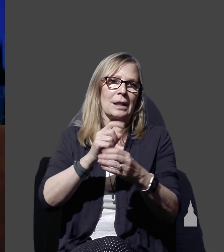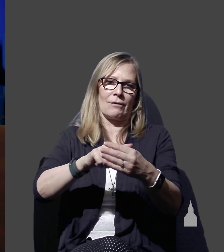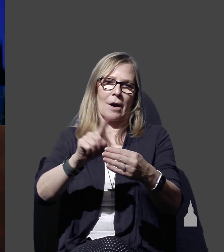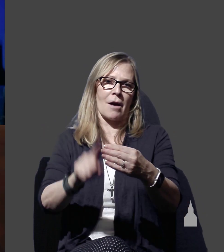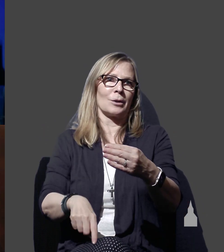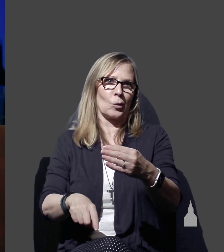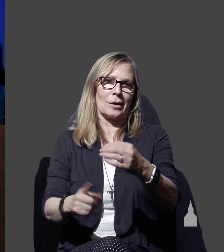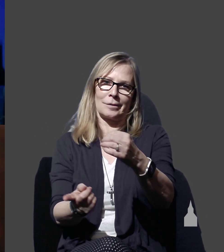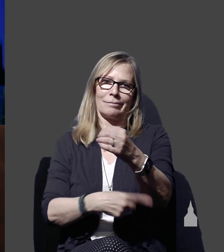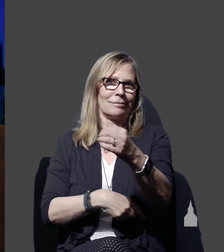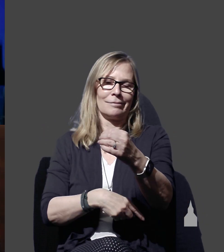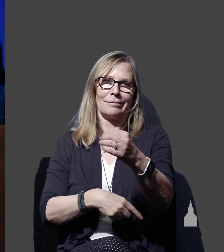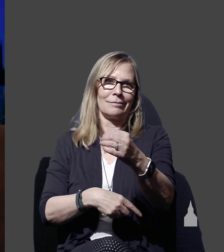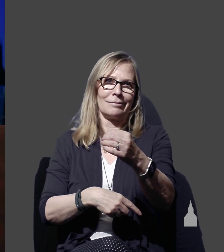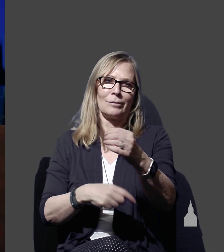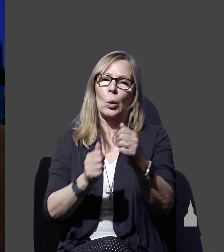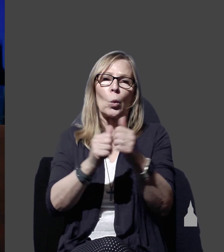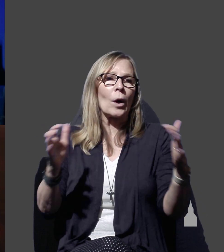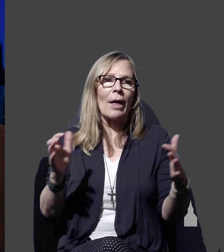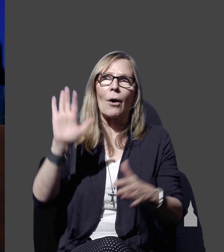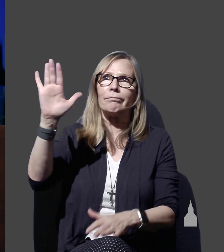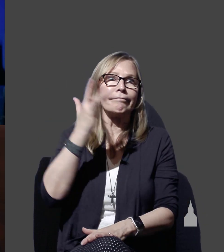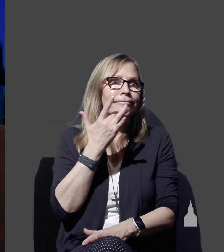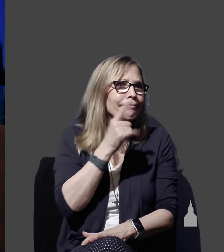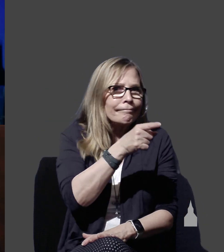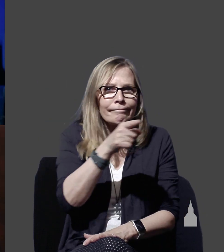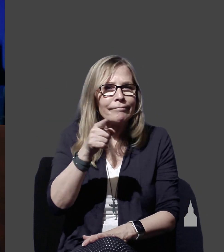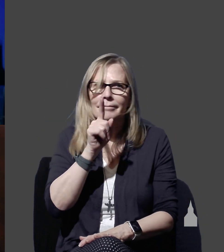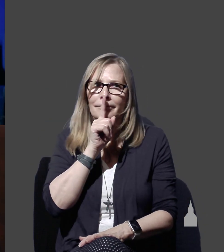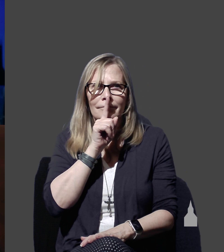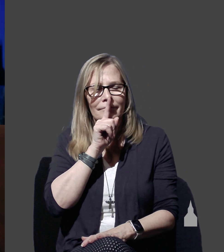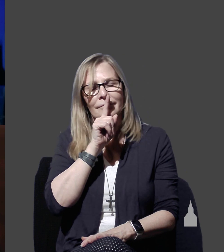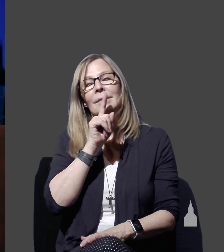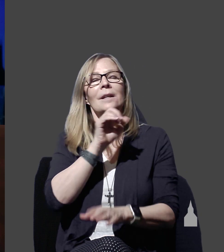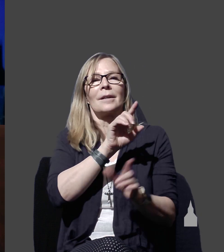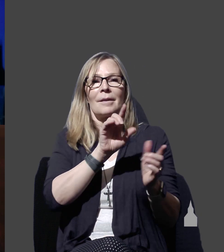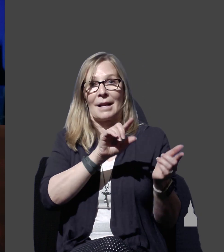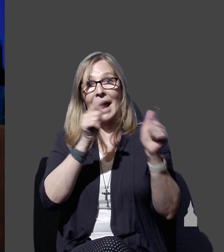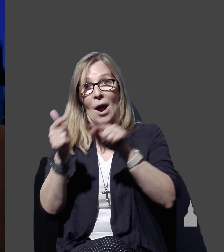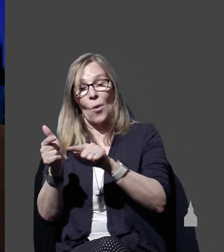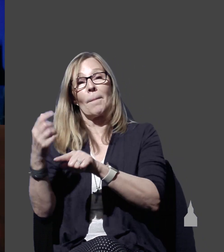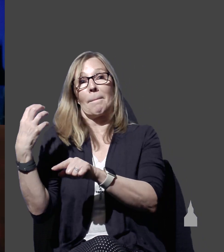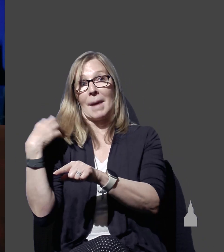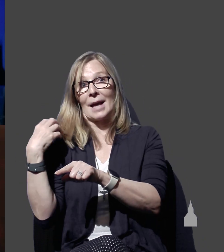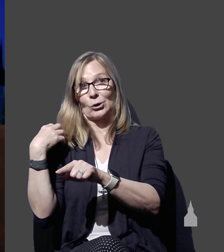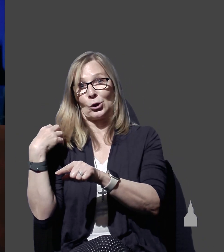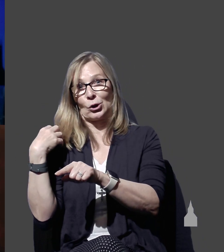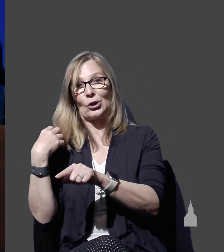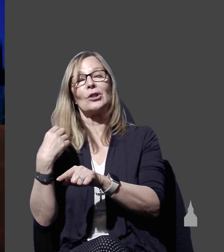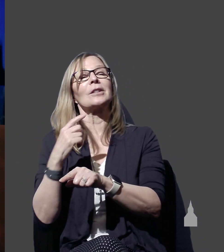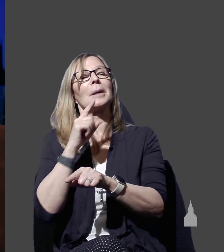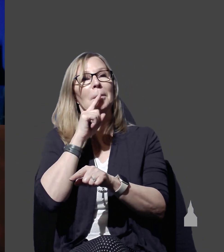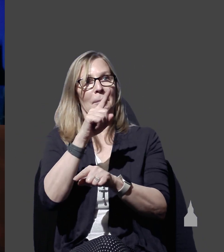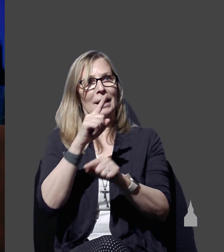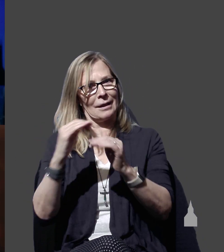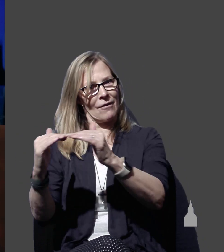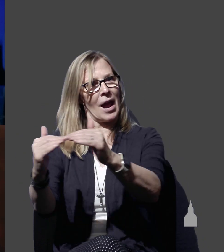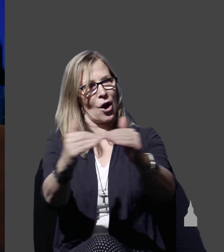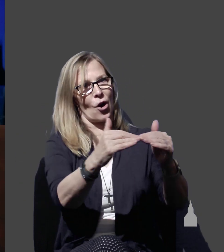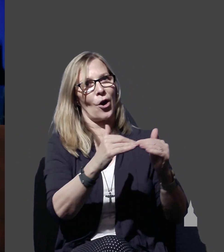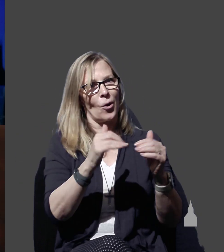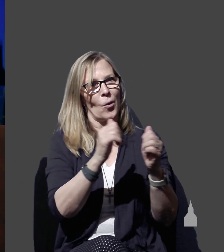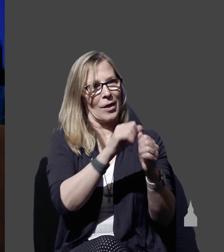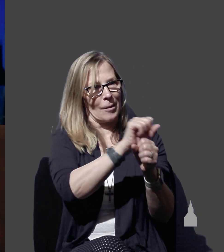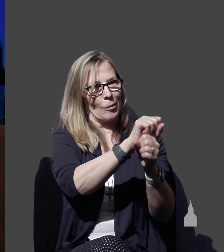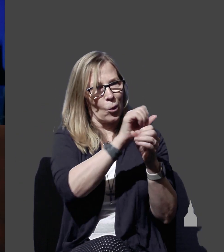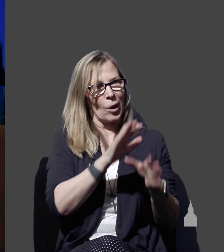without partiality. Masters, grant to your slaves justice and fairness, knowing that you too have a